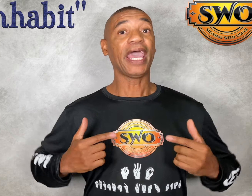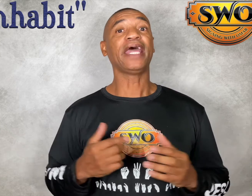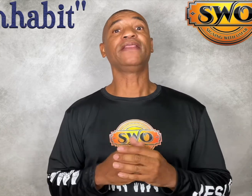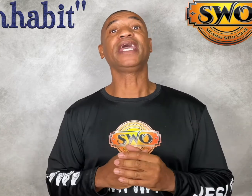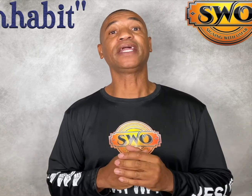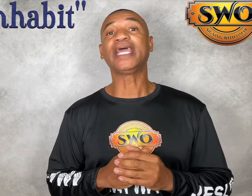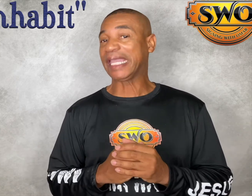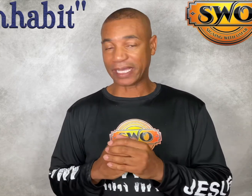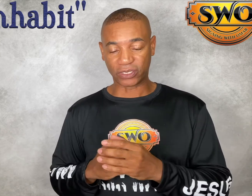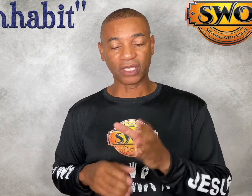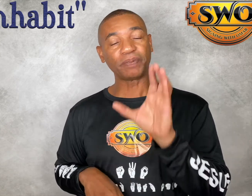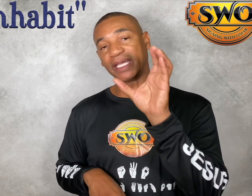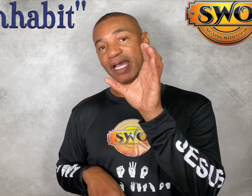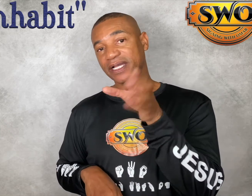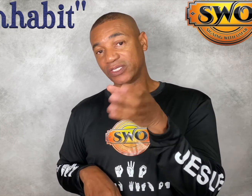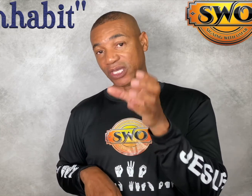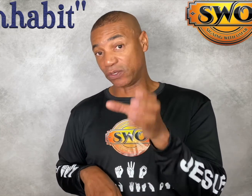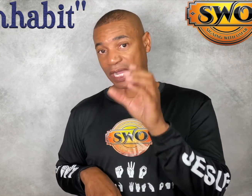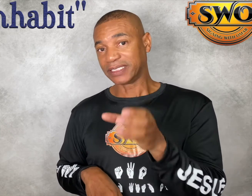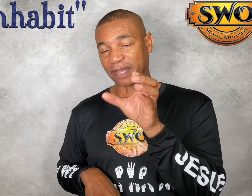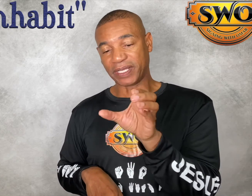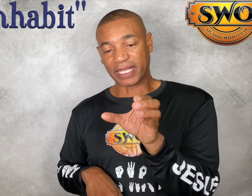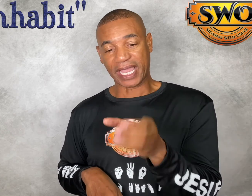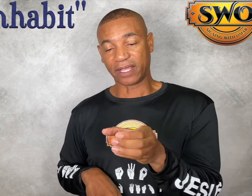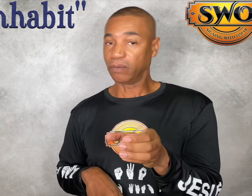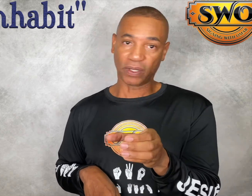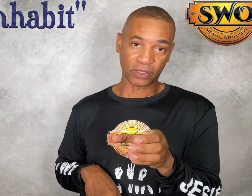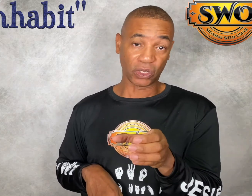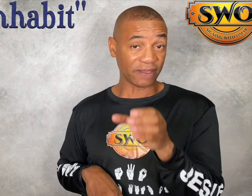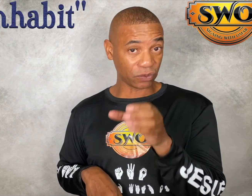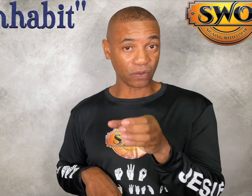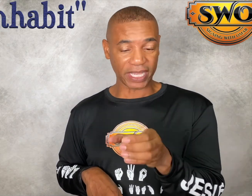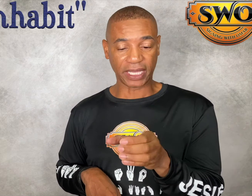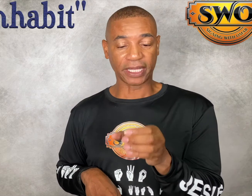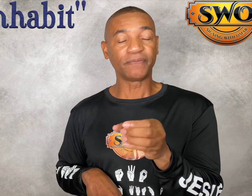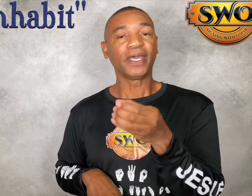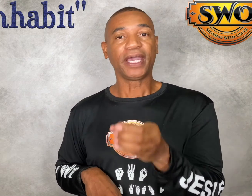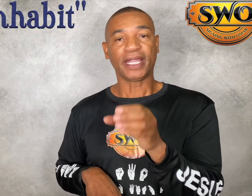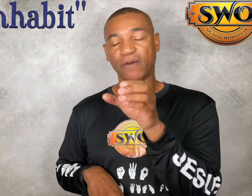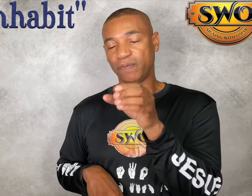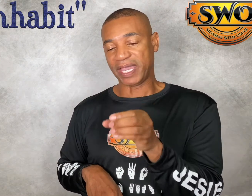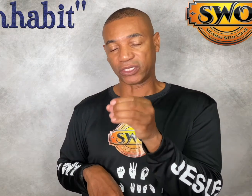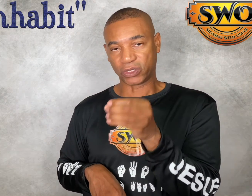And then in, simply take your non-dominant hand, whether it's your left or your right hand, and I would make a